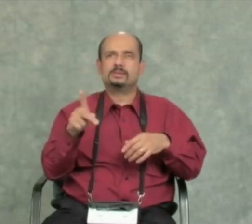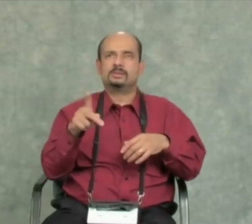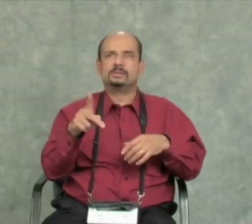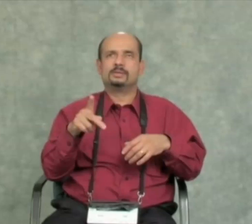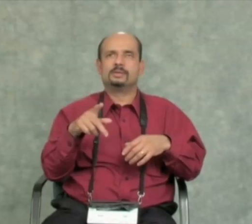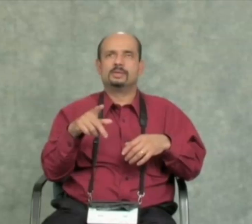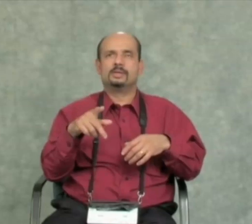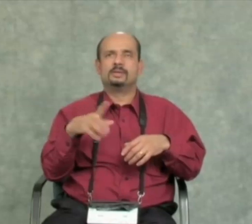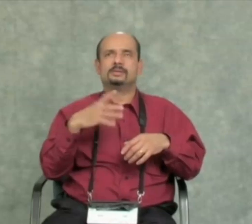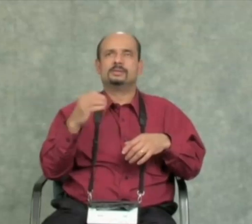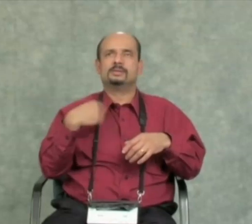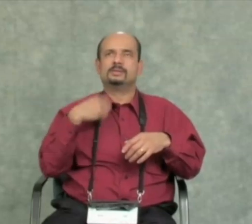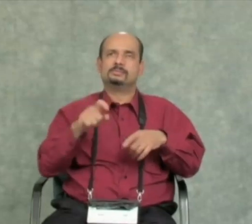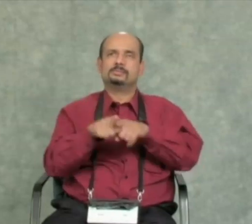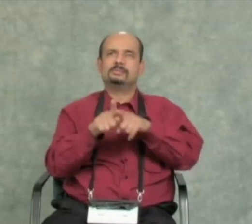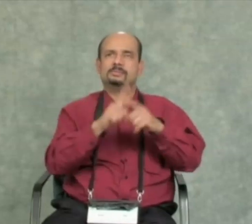I can talk to friends through Facebook.